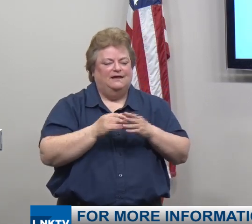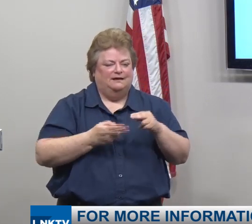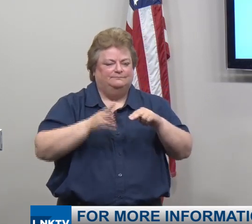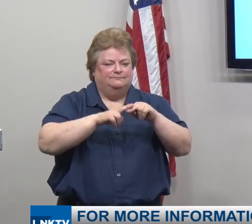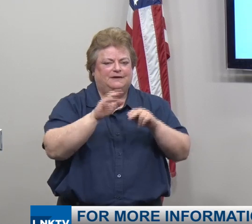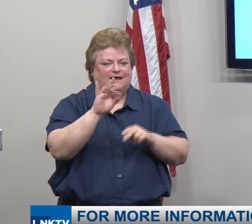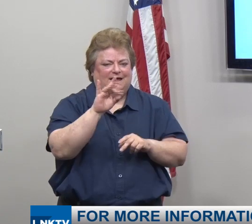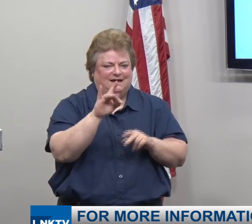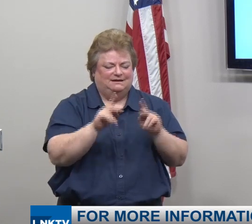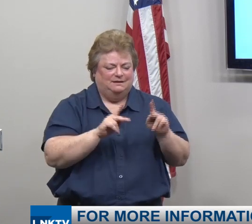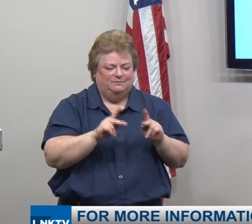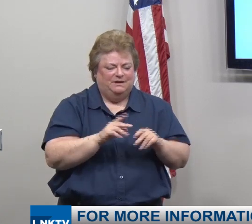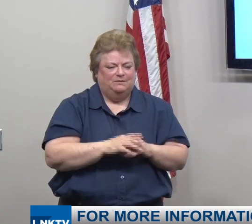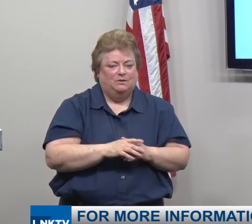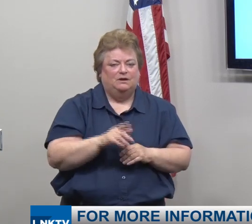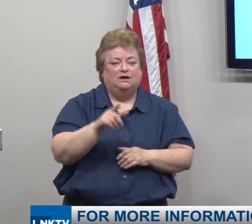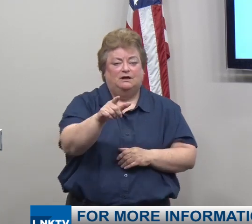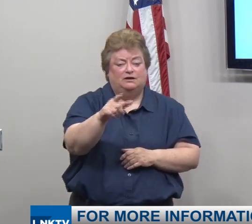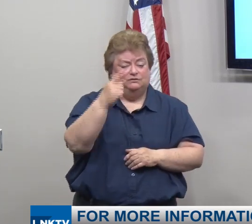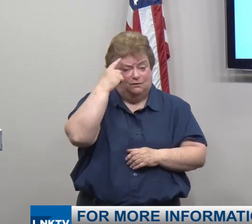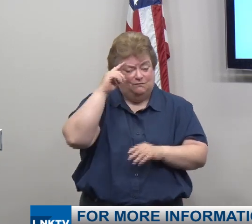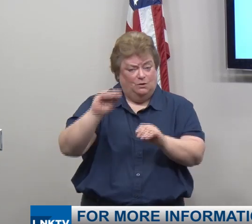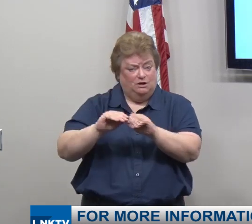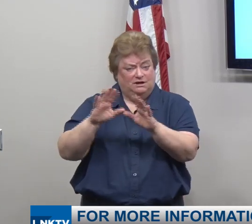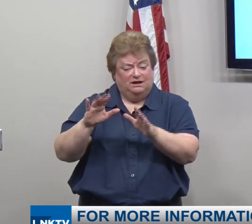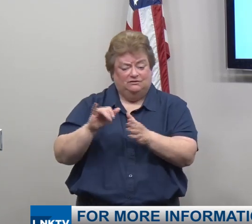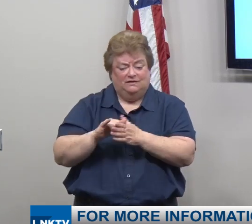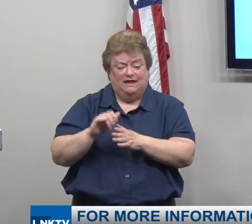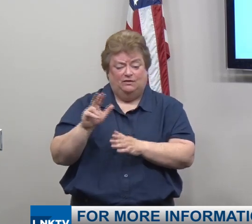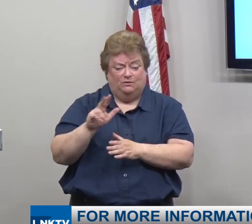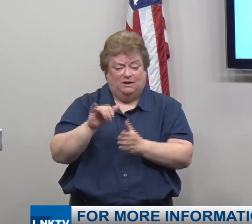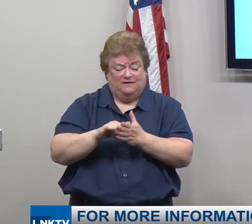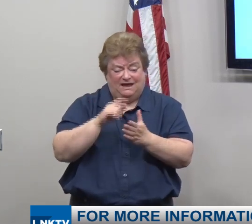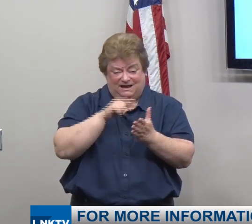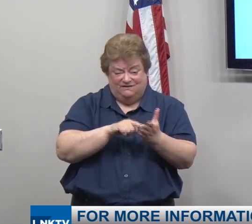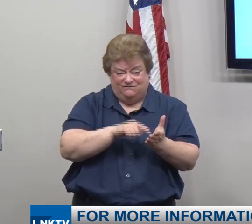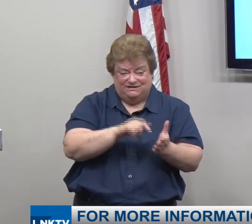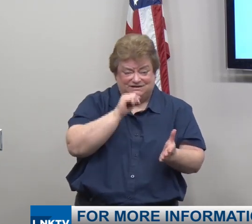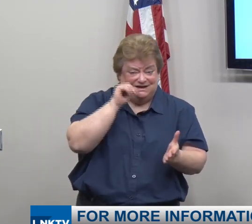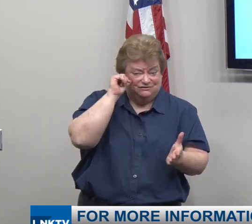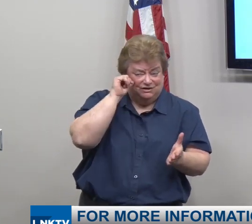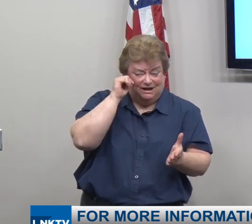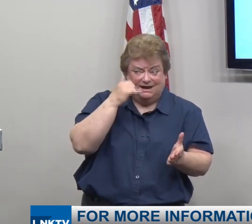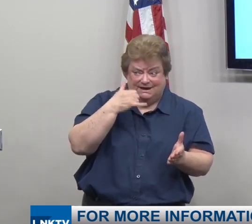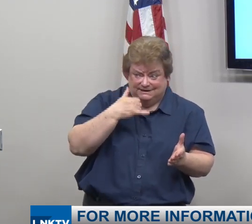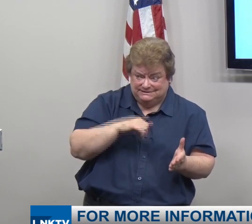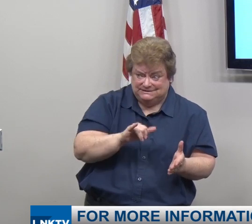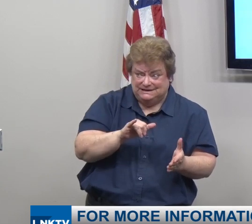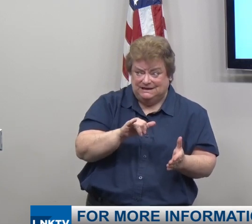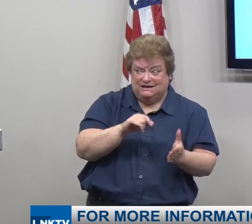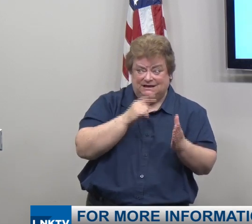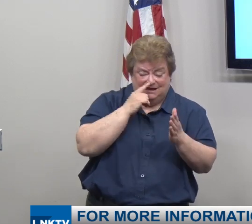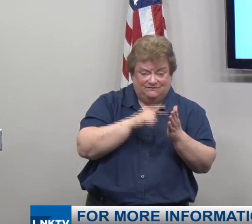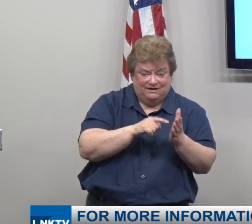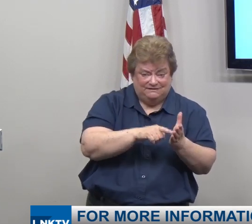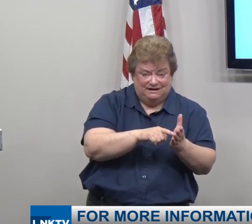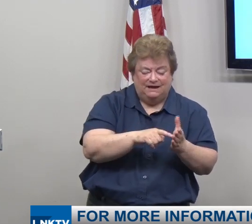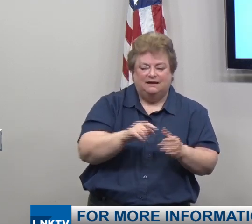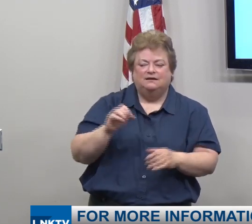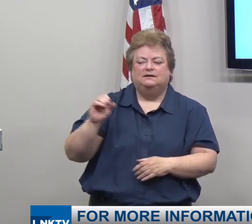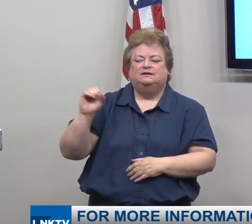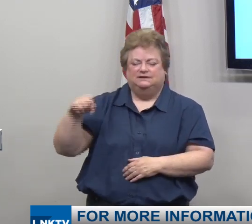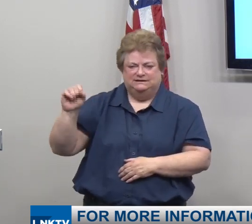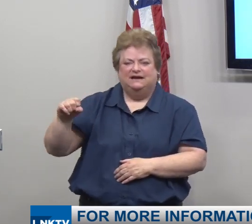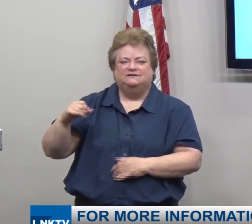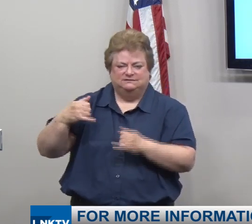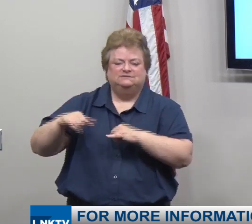Okay. And just for clarification, that would mean that the 3 that were still under investigation yesterday are still under investigation? That's correct.